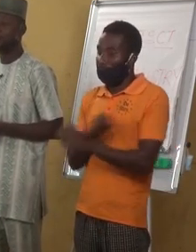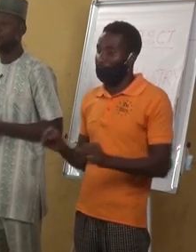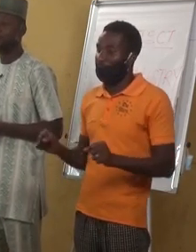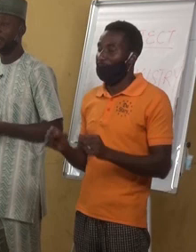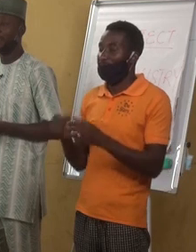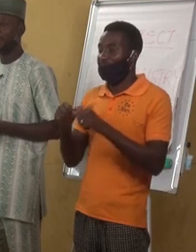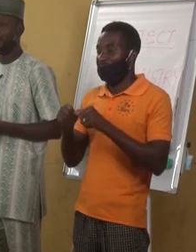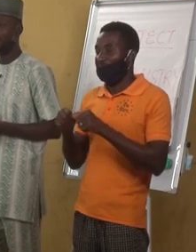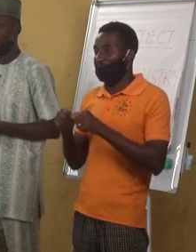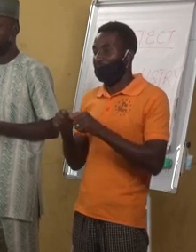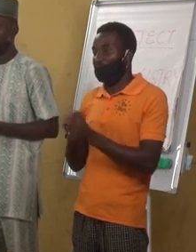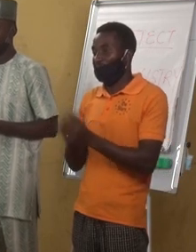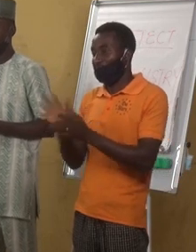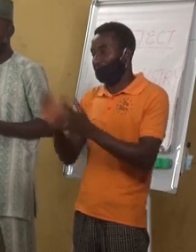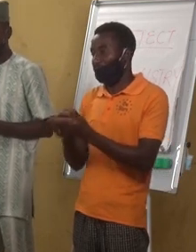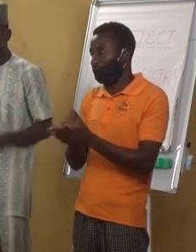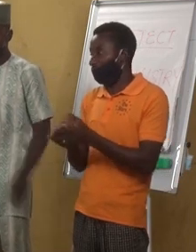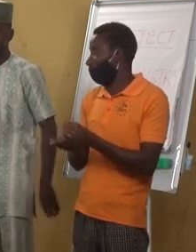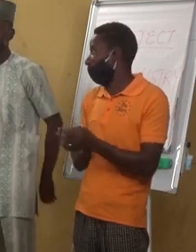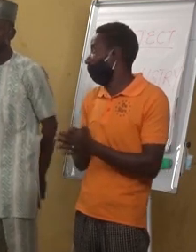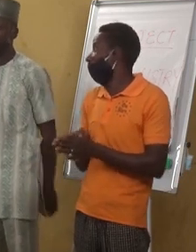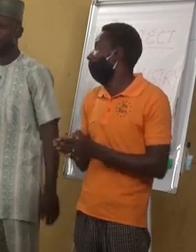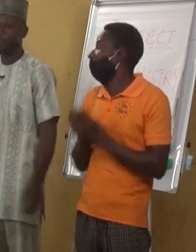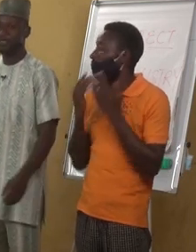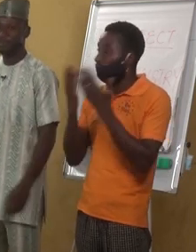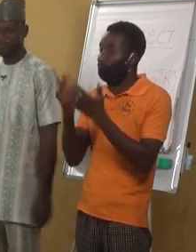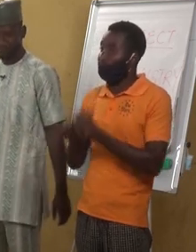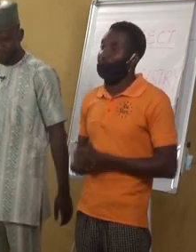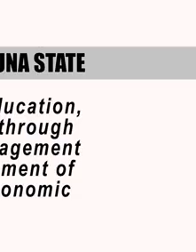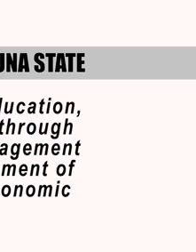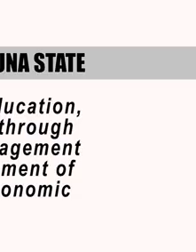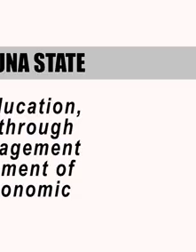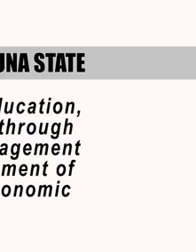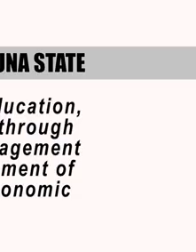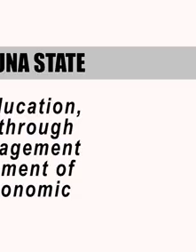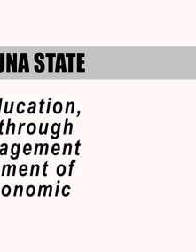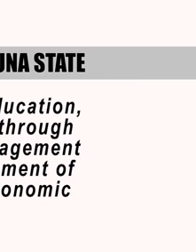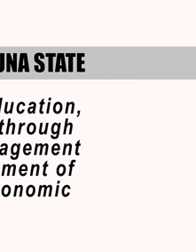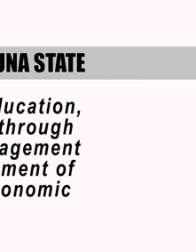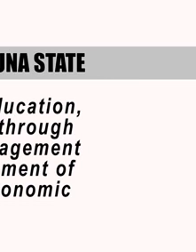regulations given to you by NCDC to stay healthy. Thank you very much.